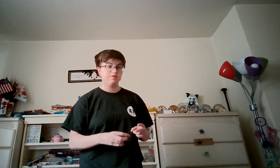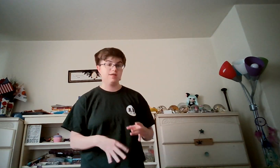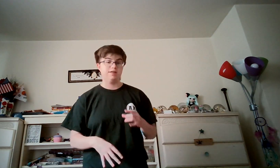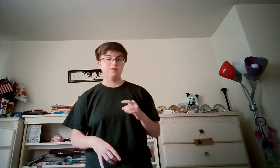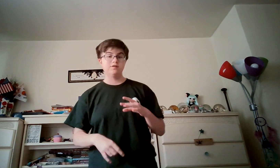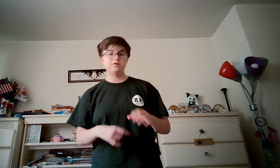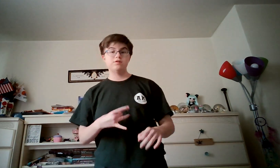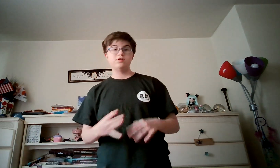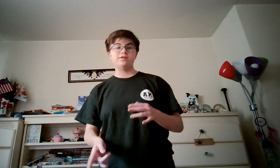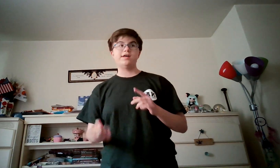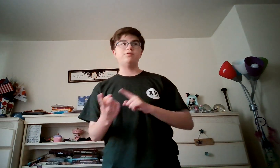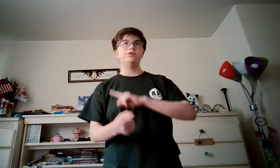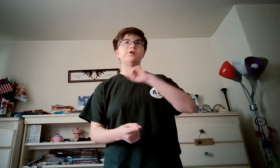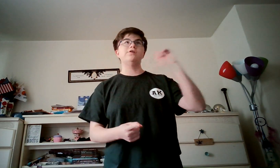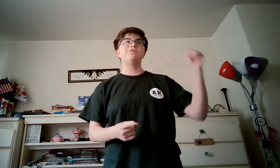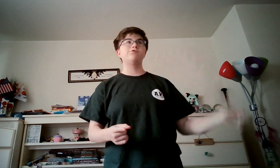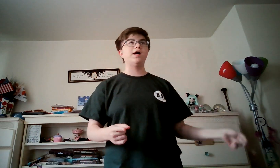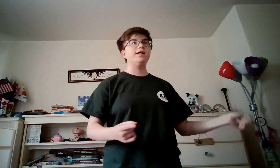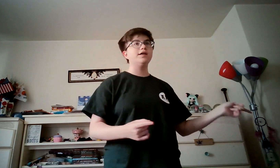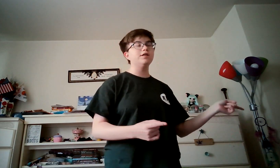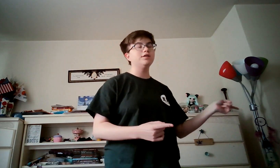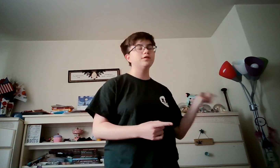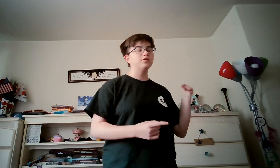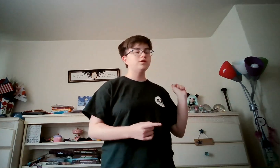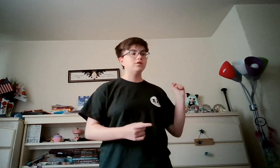birthday, because that was on Friday.